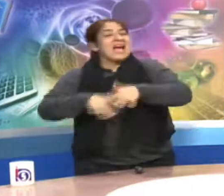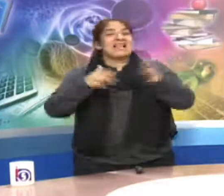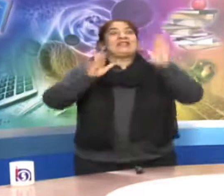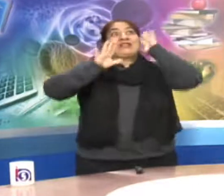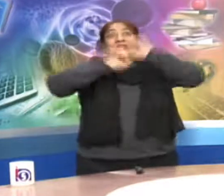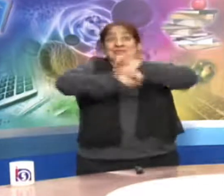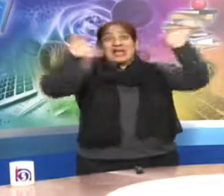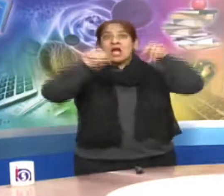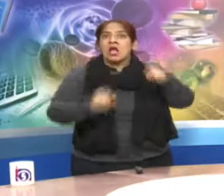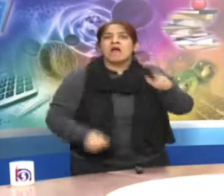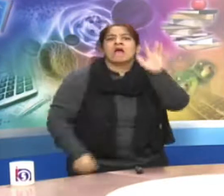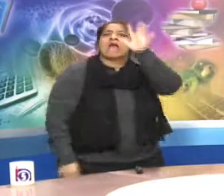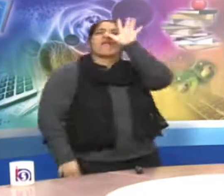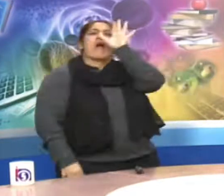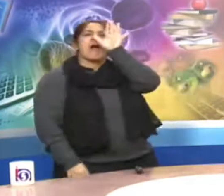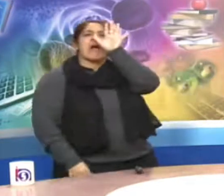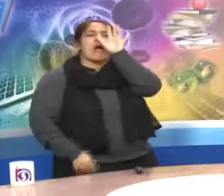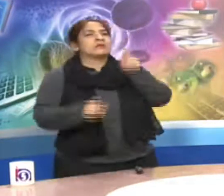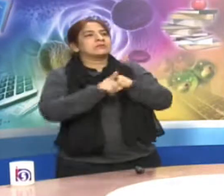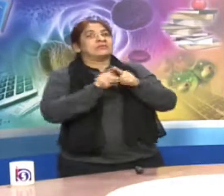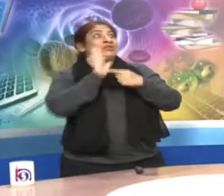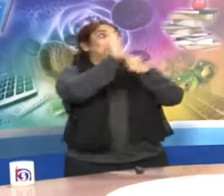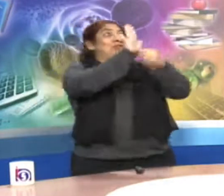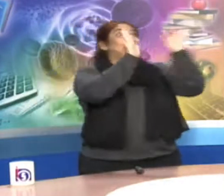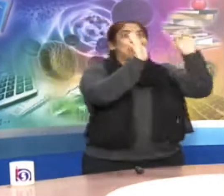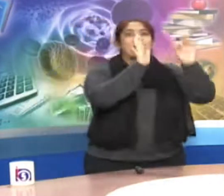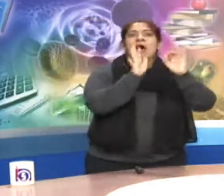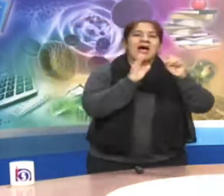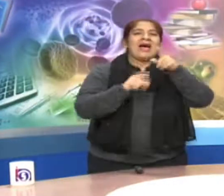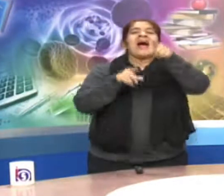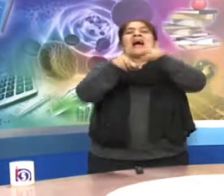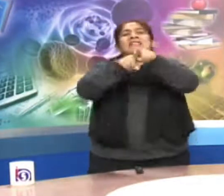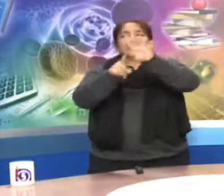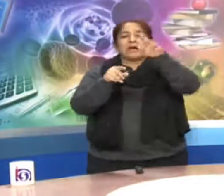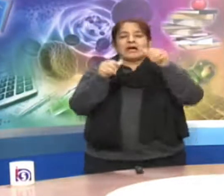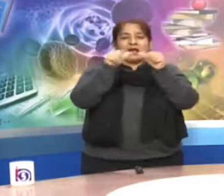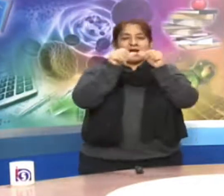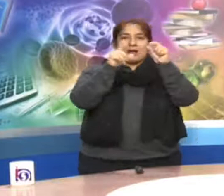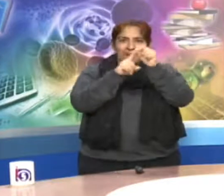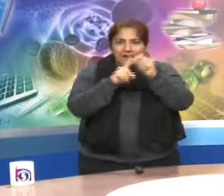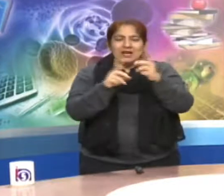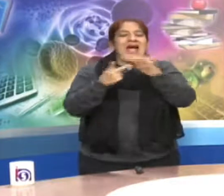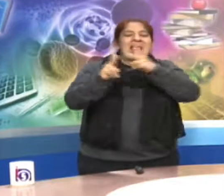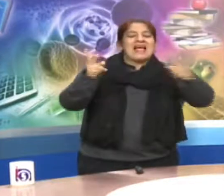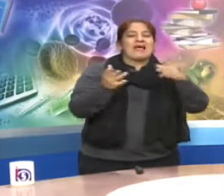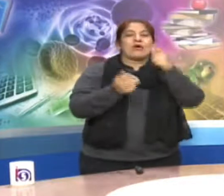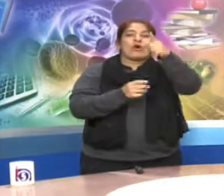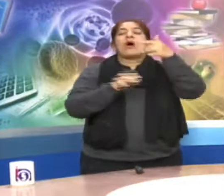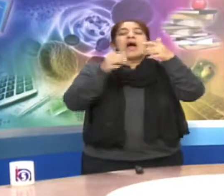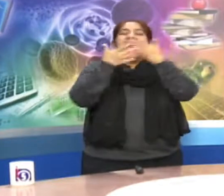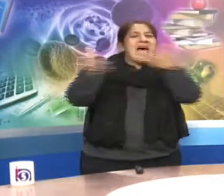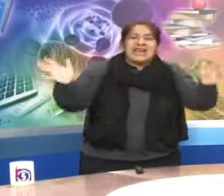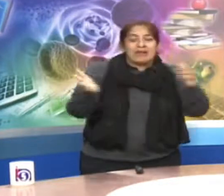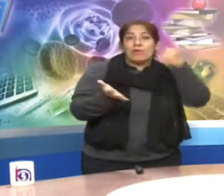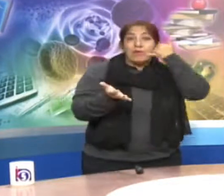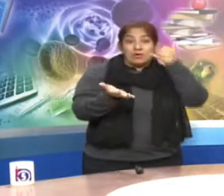food, about clothes, about shopping, fashion, so much. They show so much of good, and they are